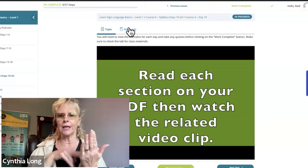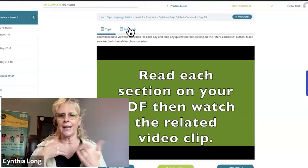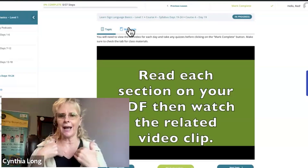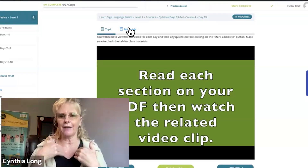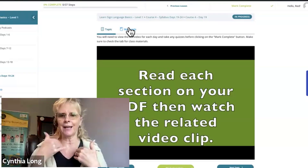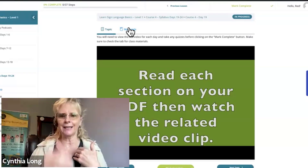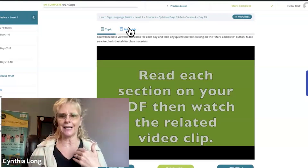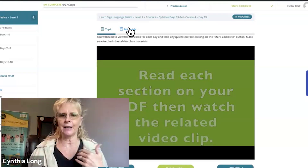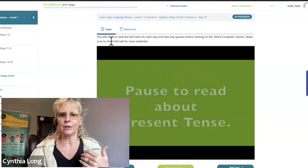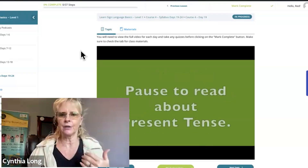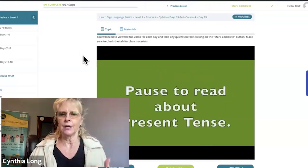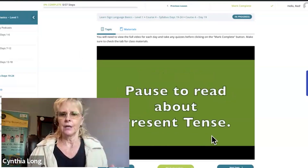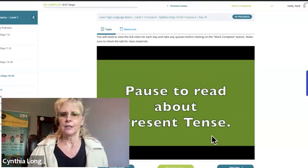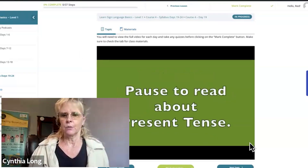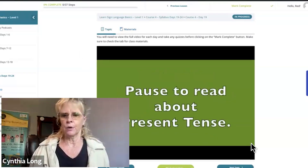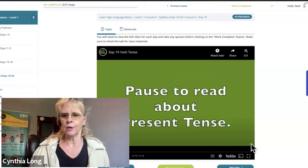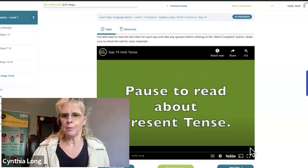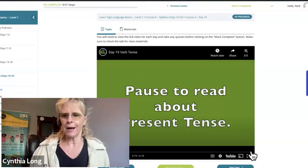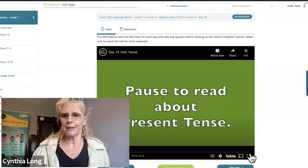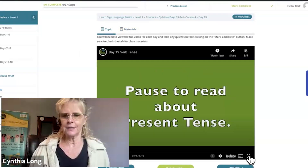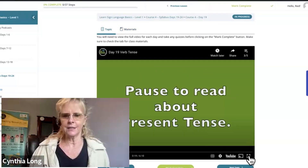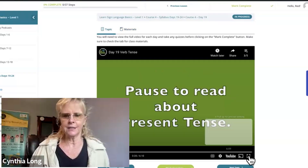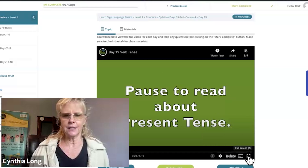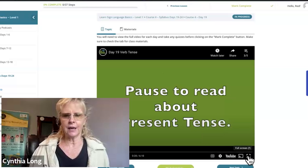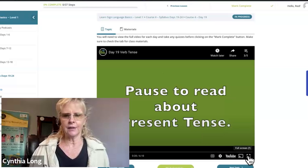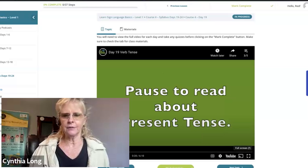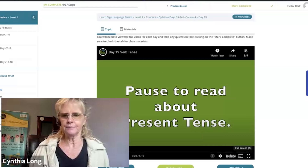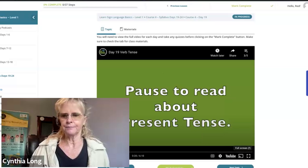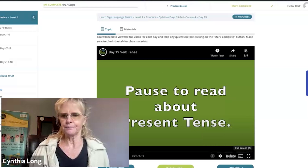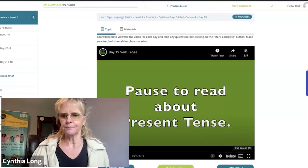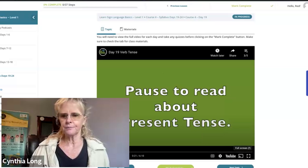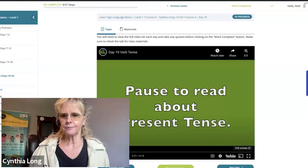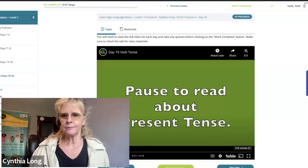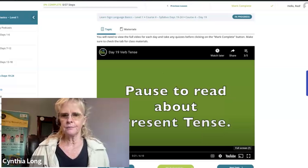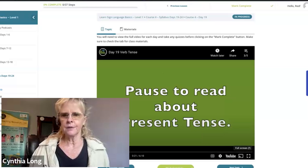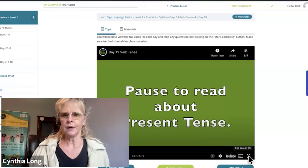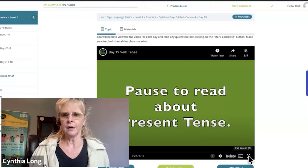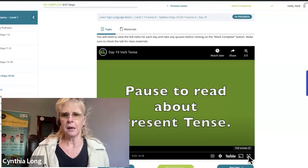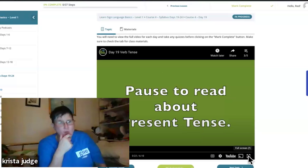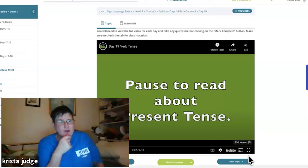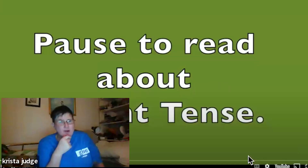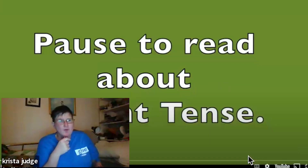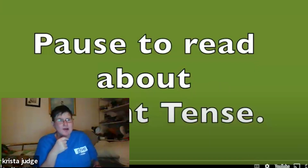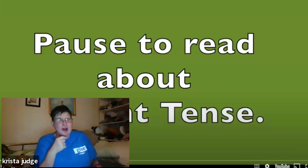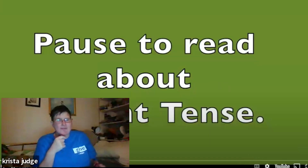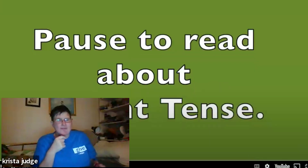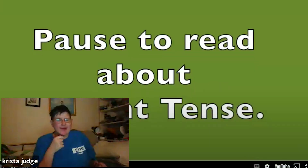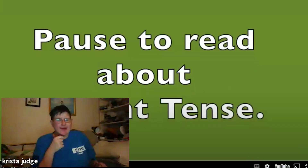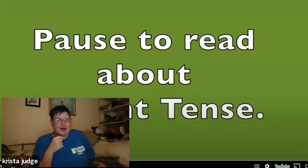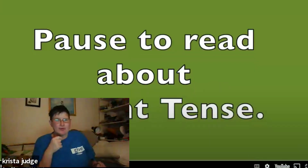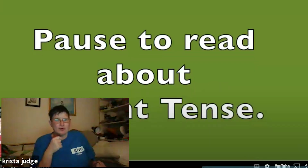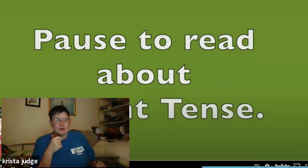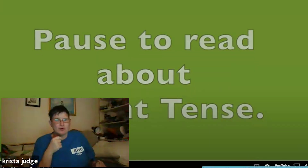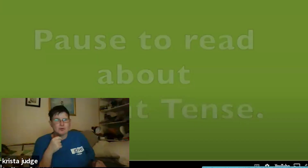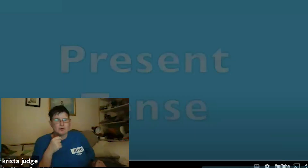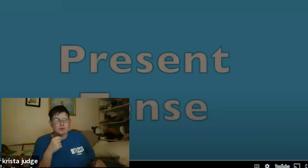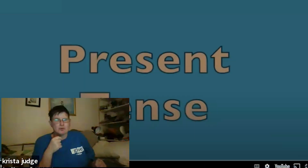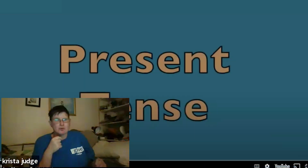also look at it and have that later. So we're going to practice this together. Okay. Now, what's the sign for